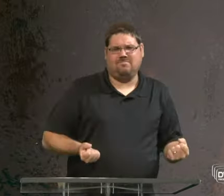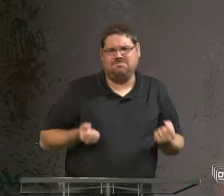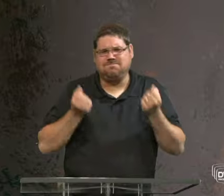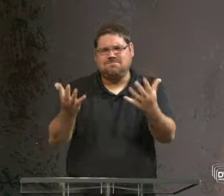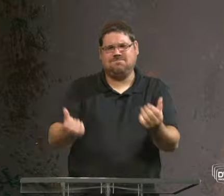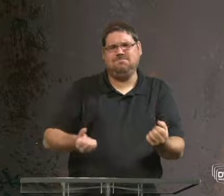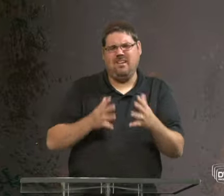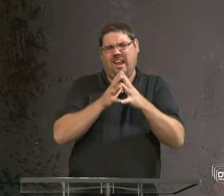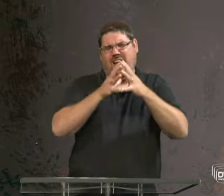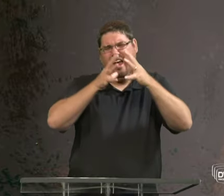a great,